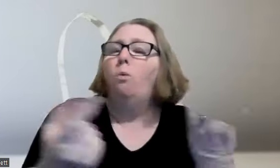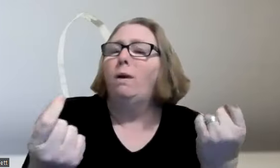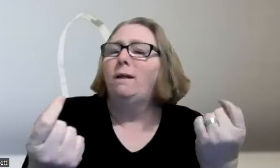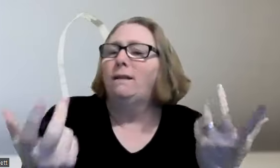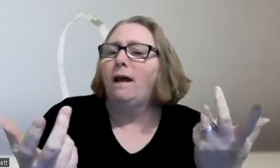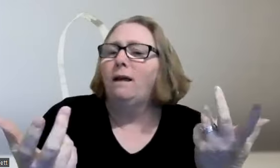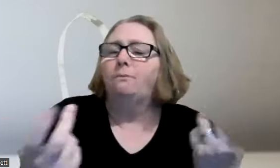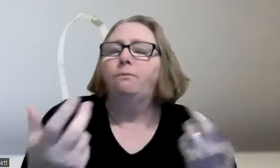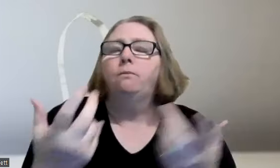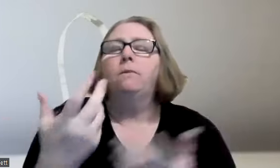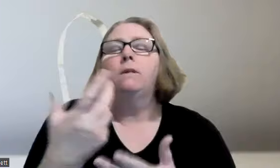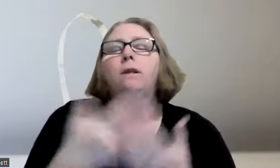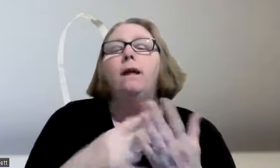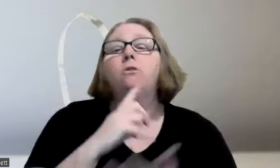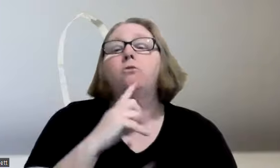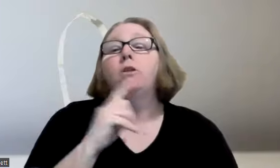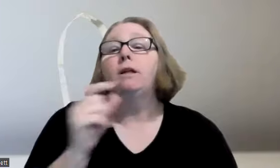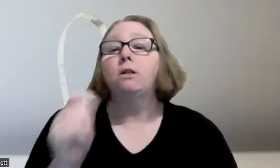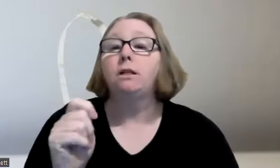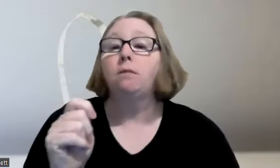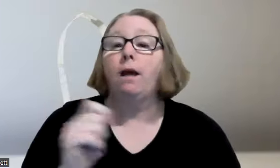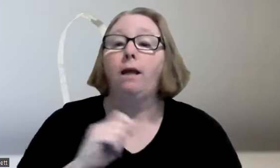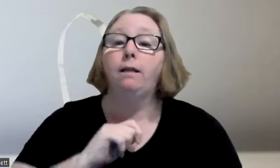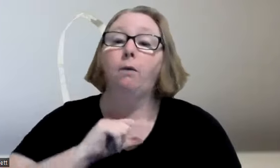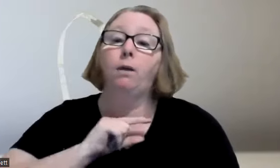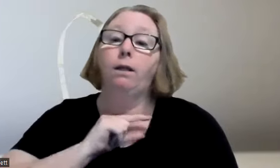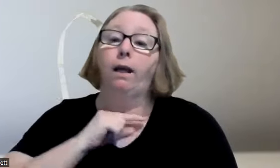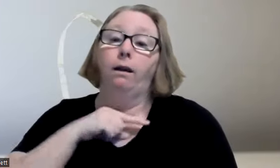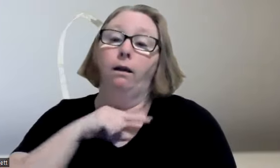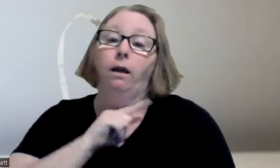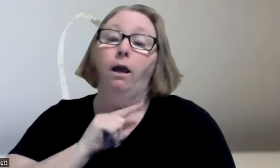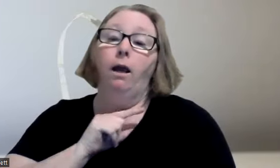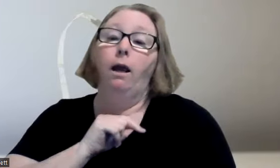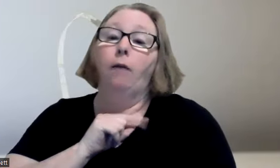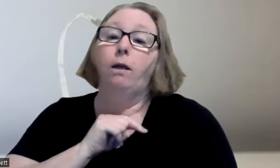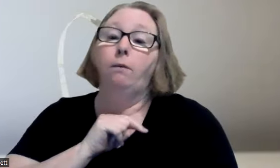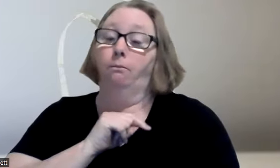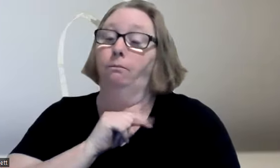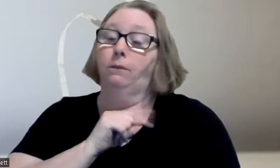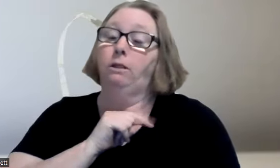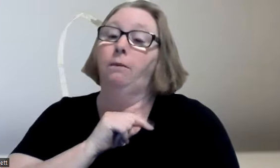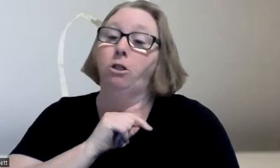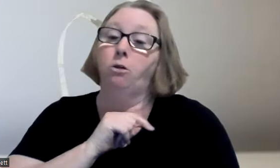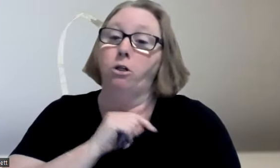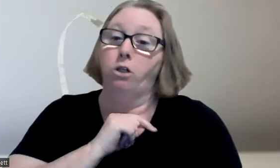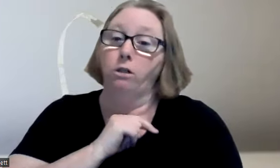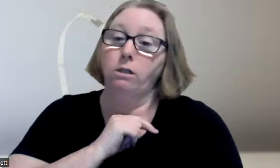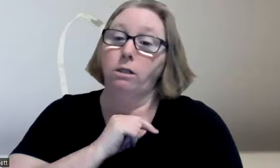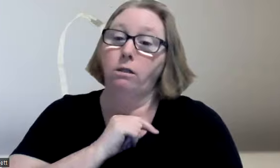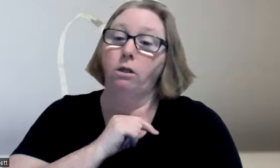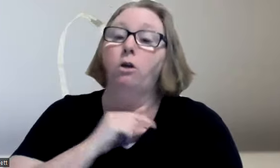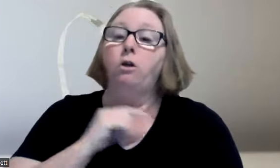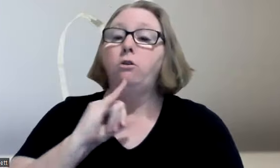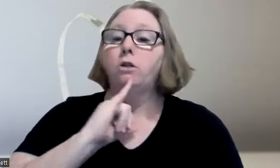What is that? That's really just a mic that we take and we clip it to our shirt.